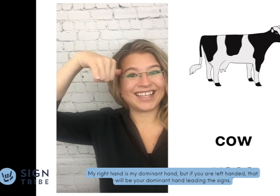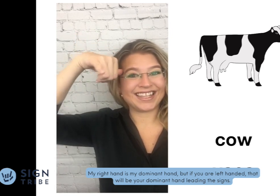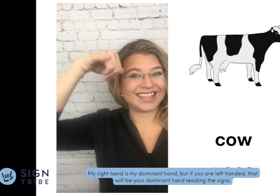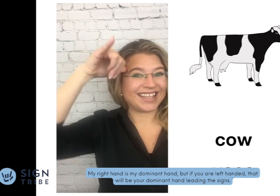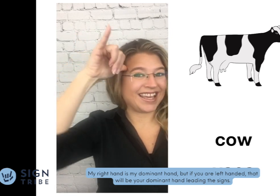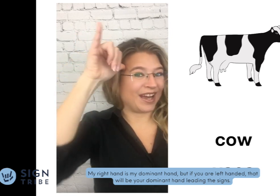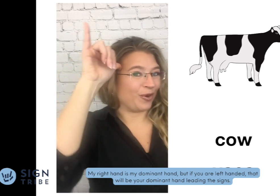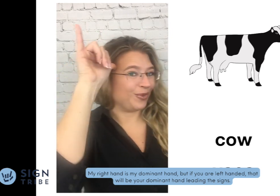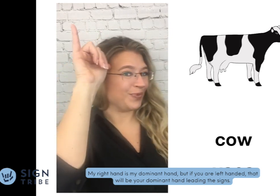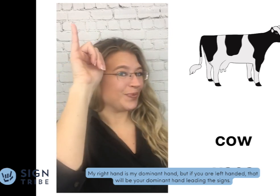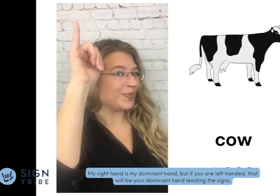Cow.